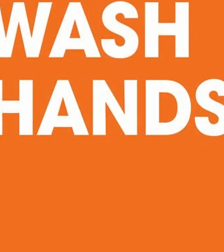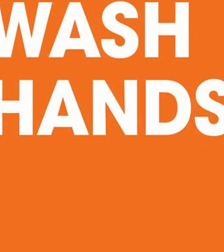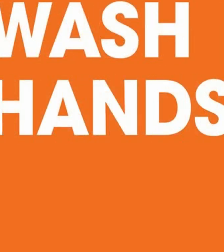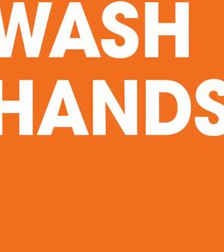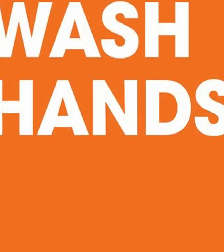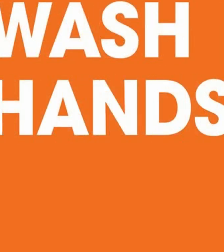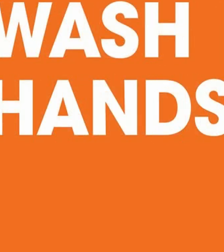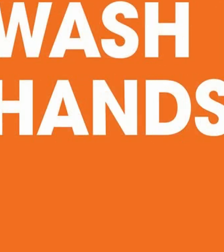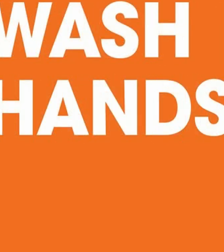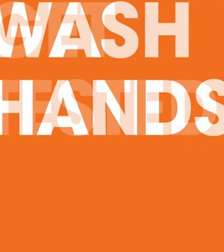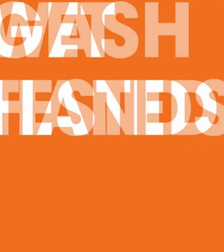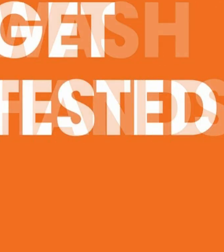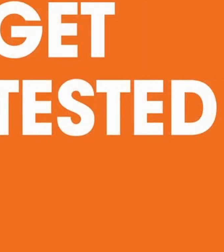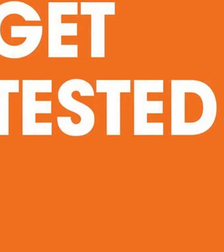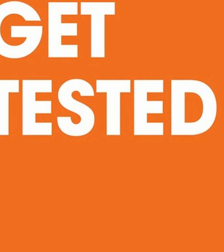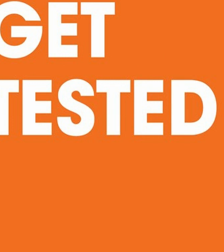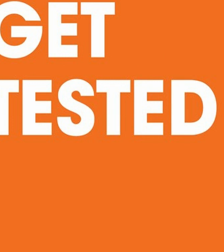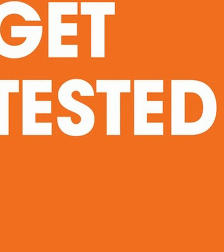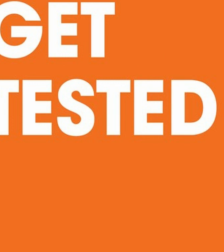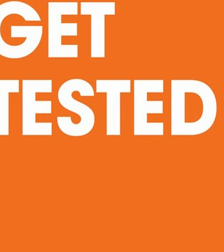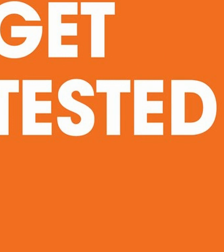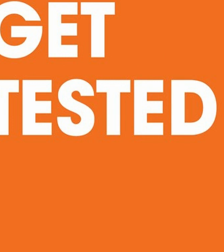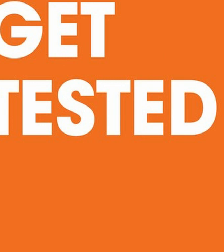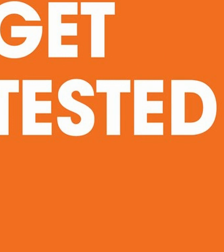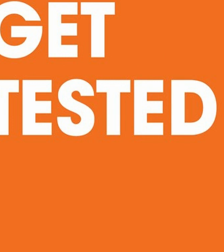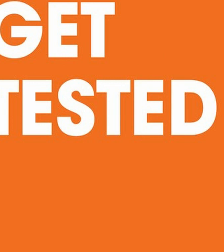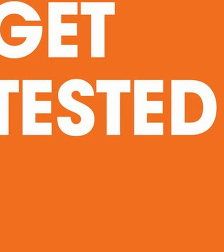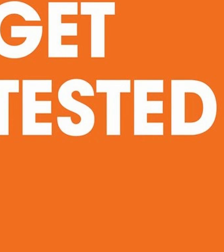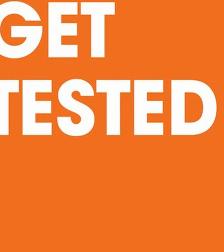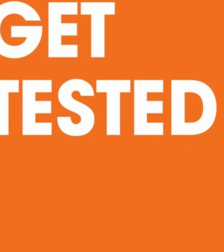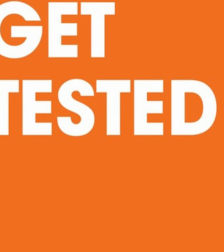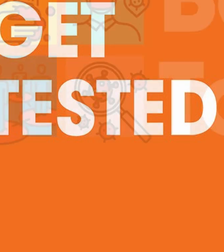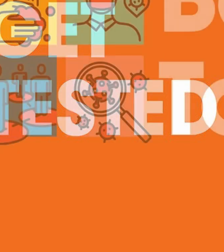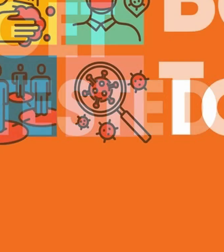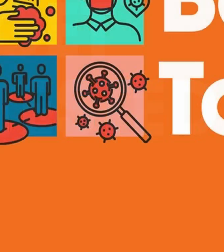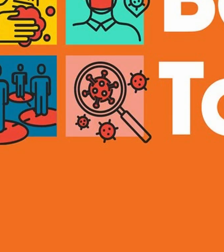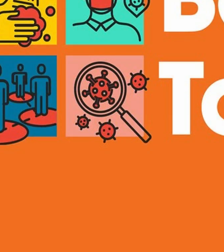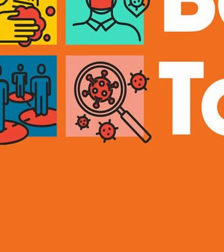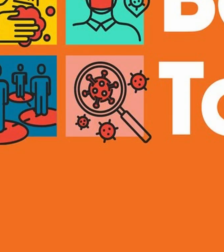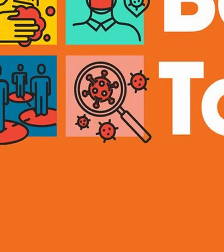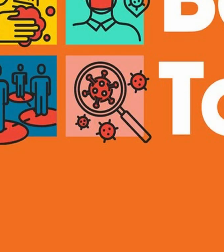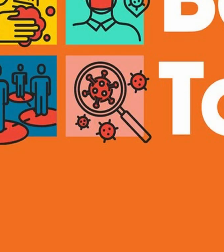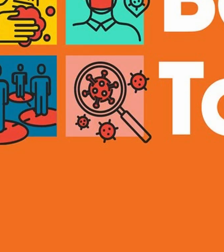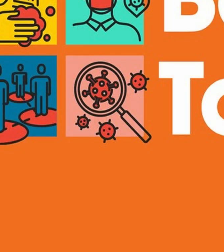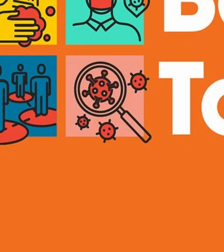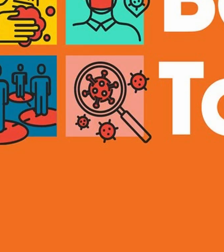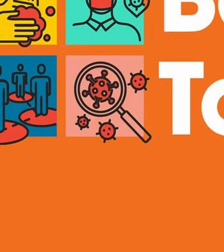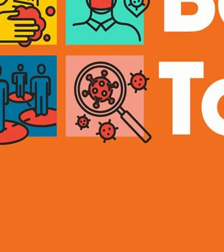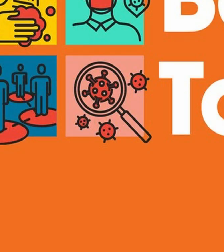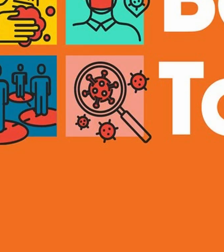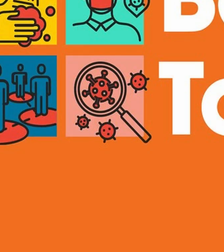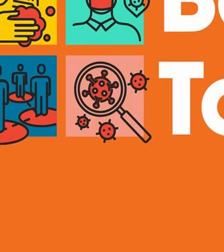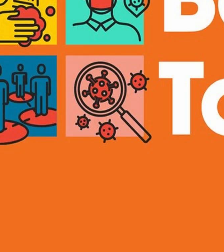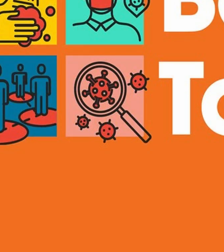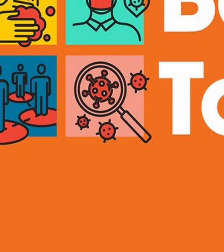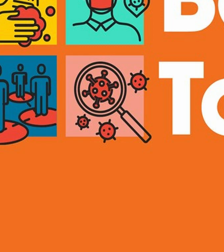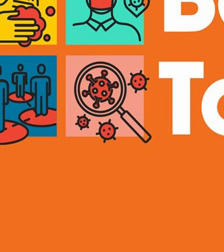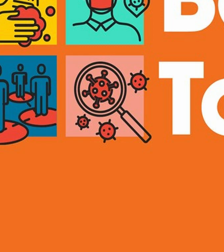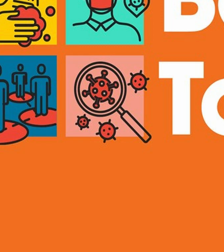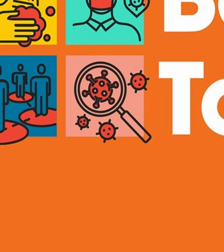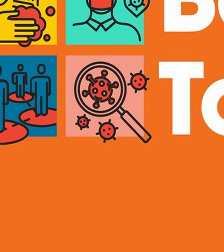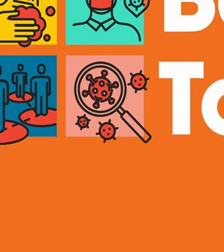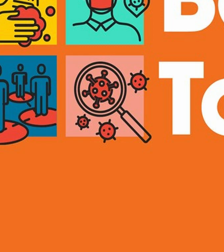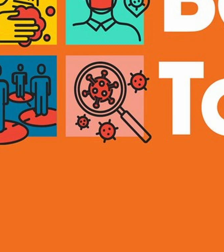hands, and getting tested. Better together is multilingual, multi-platform, and